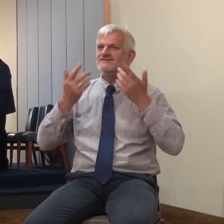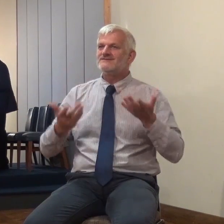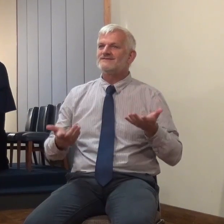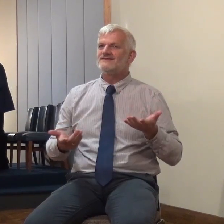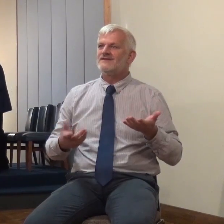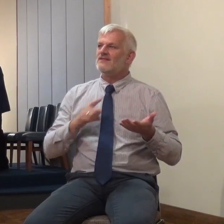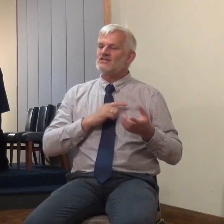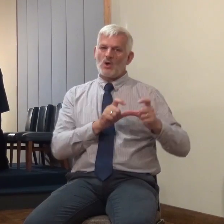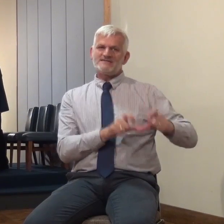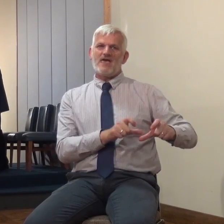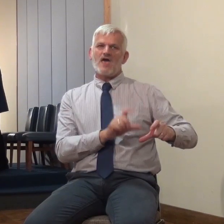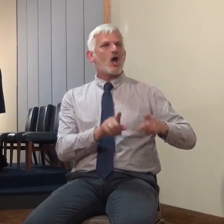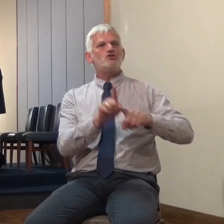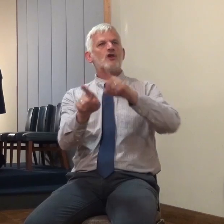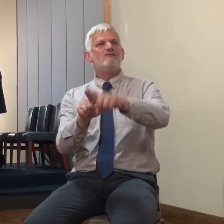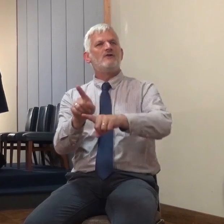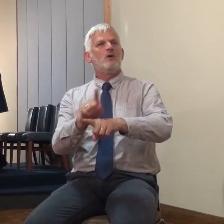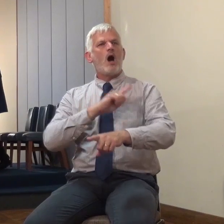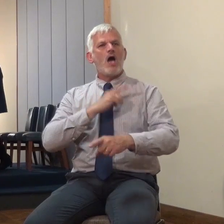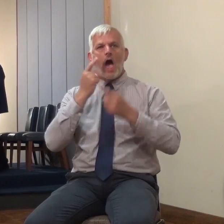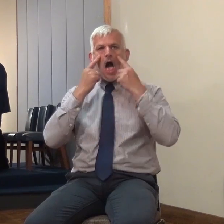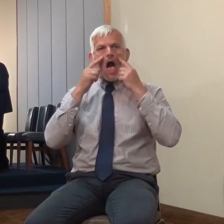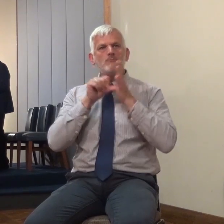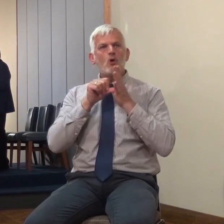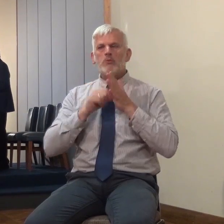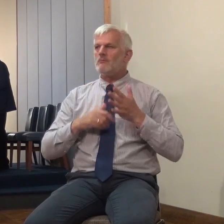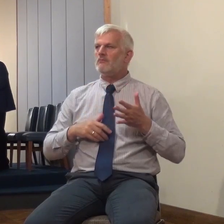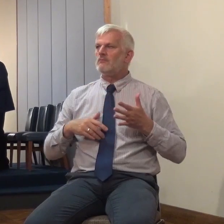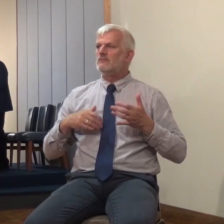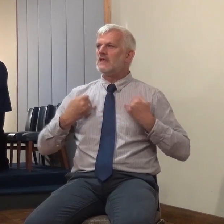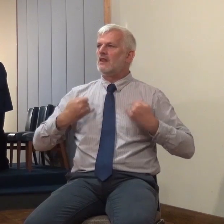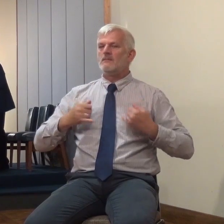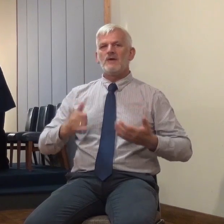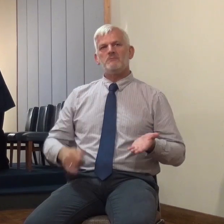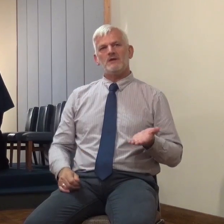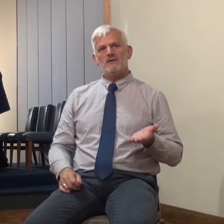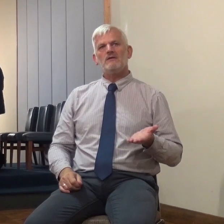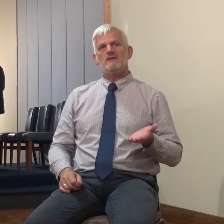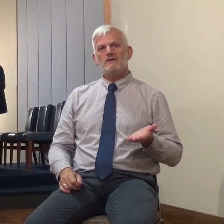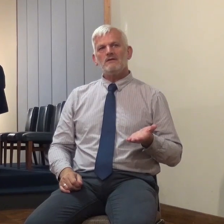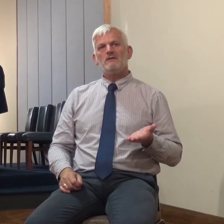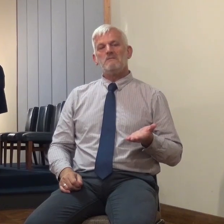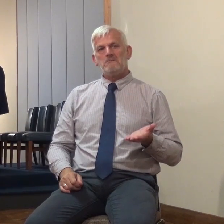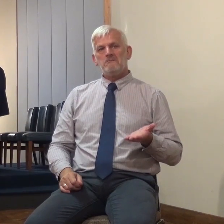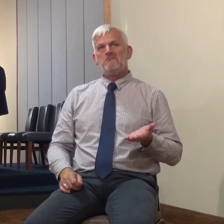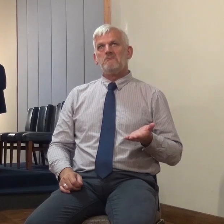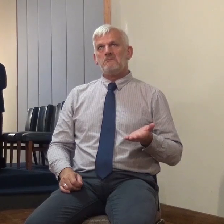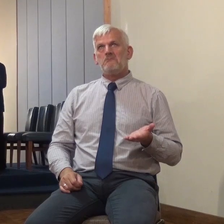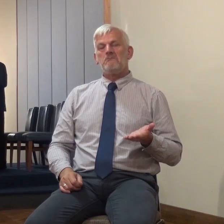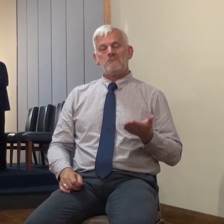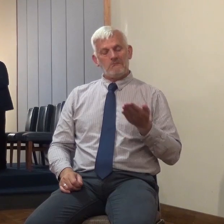in Galatia. So from this, though admittedly it is no more than informed speculation, we